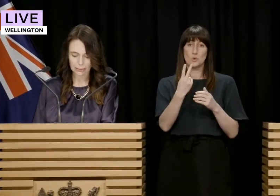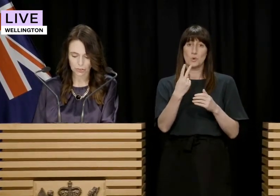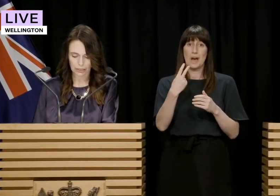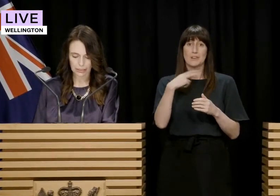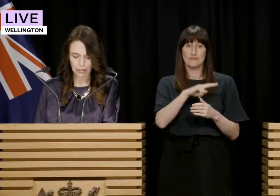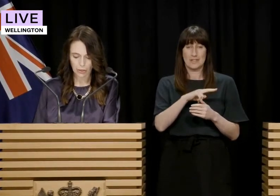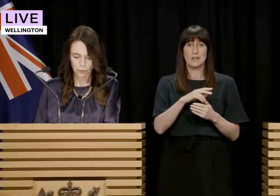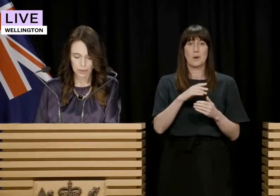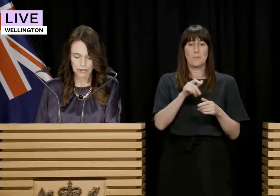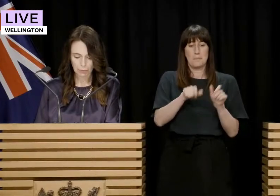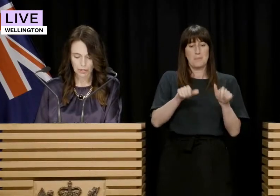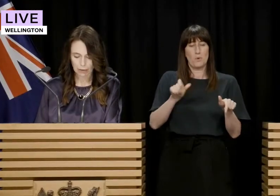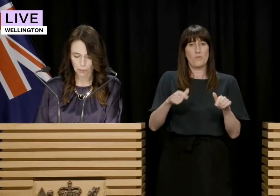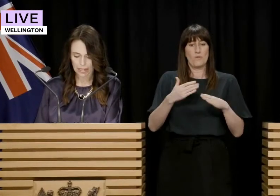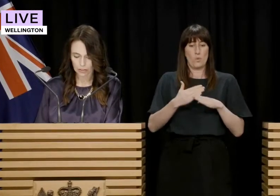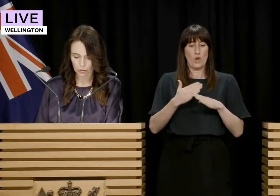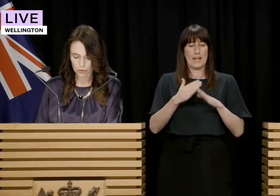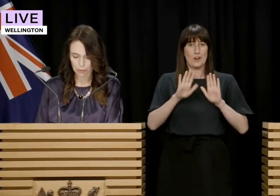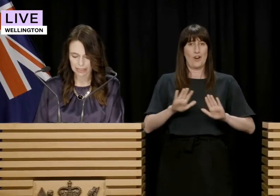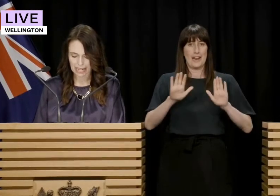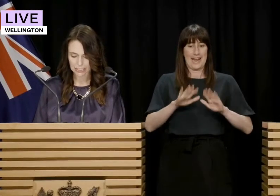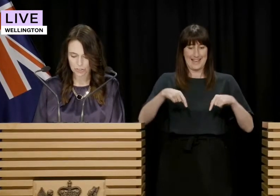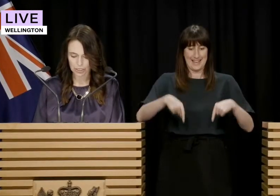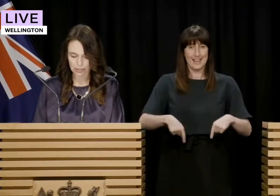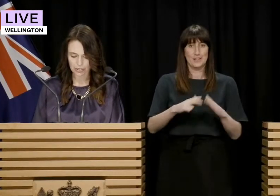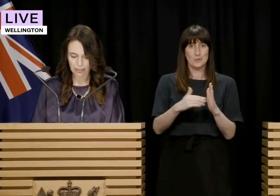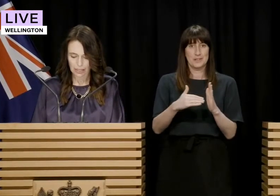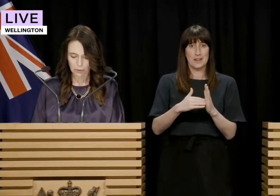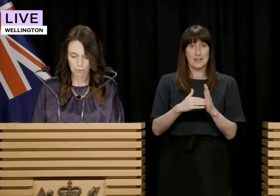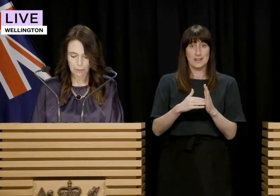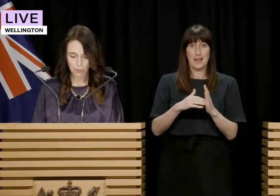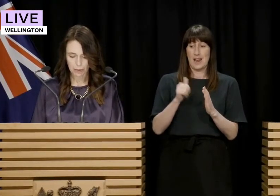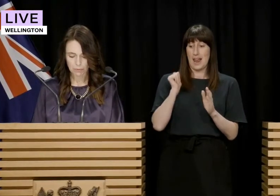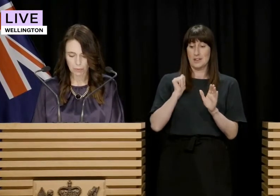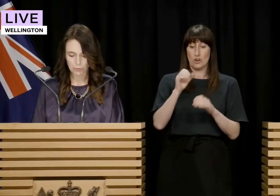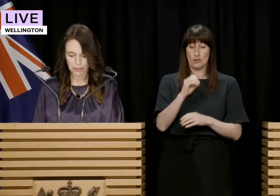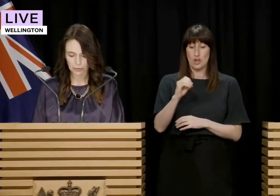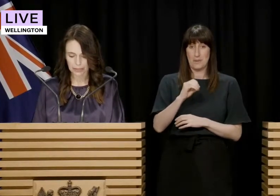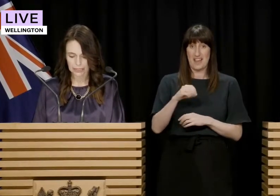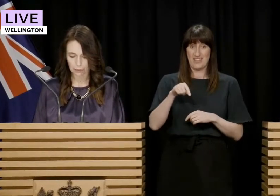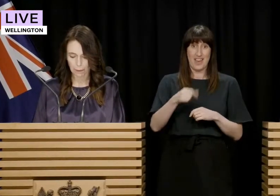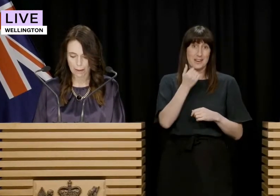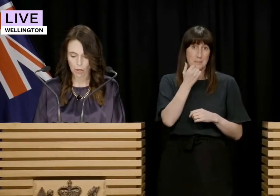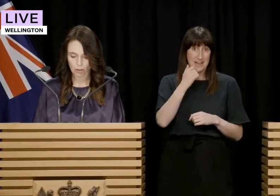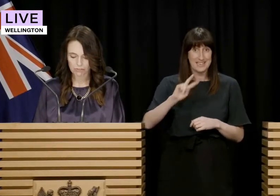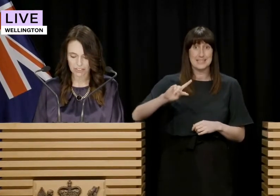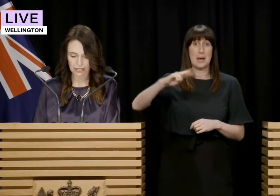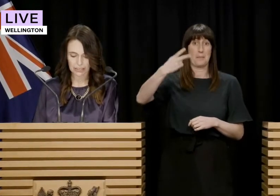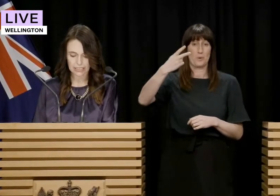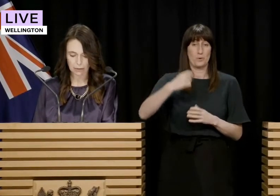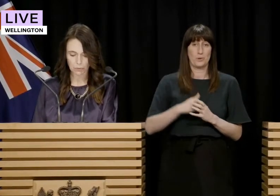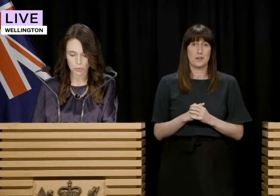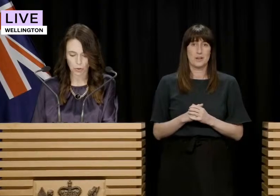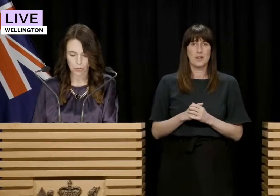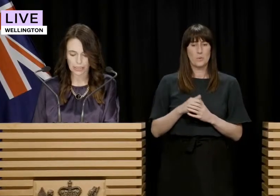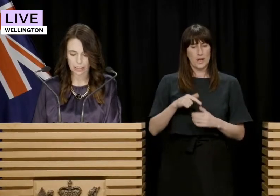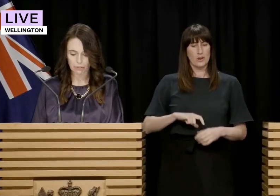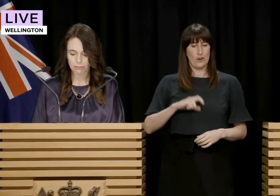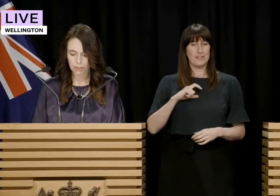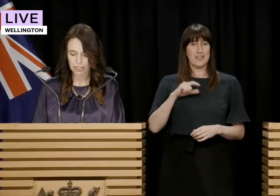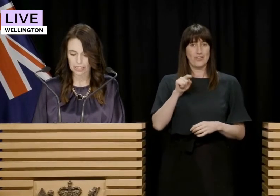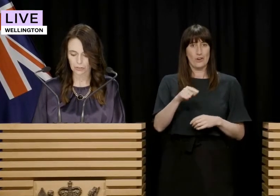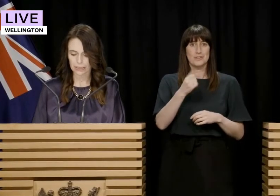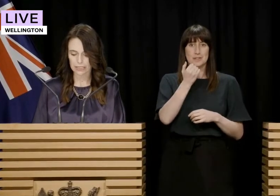are in the country, which is double the number we had in October last year. And with people-to-people movement increasing, we remain confident that these numbers will